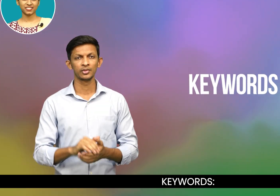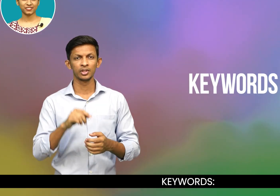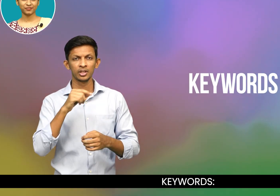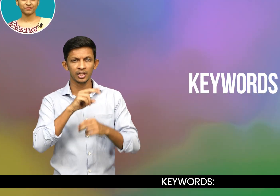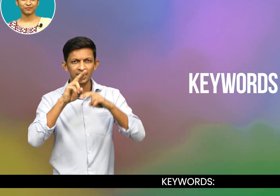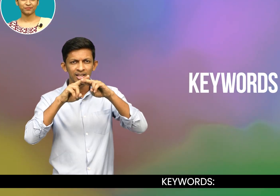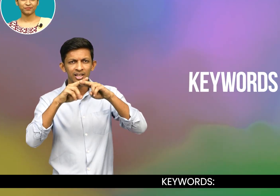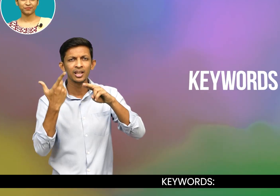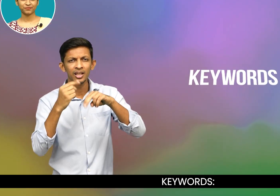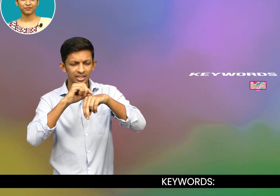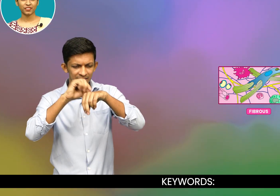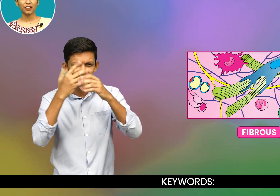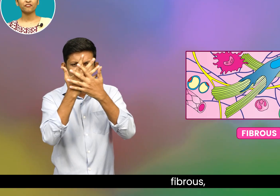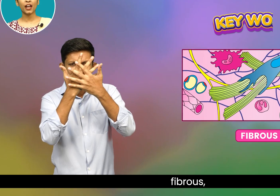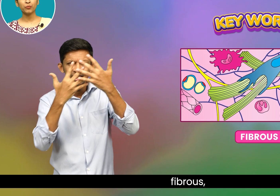Keywords: